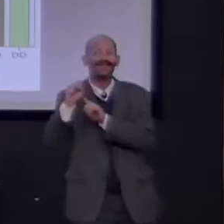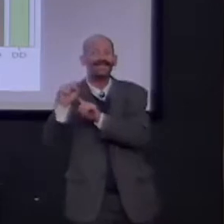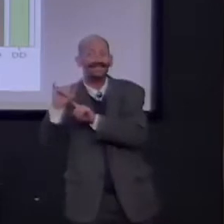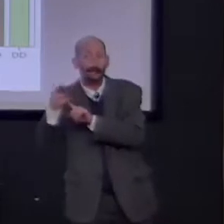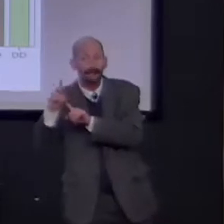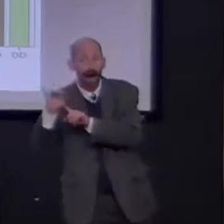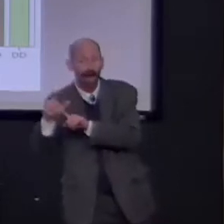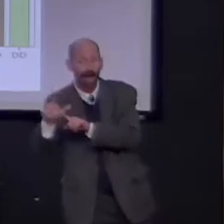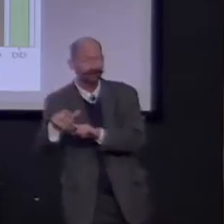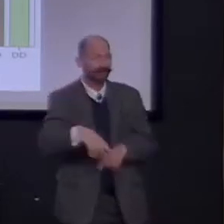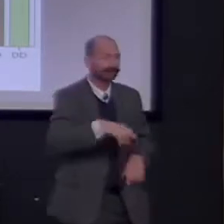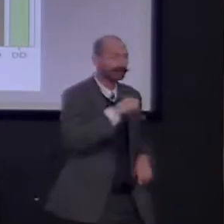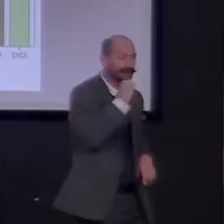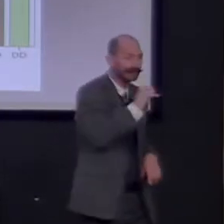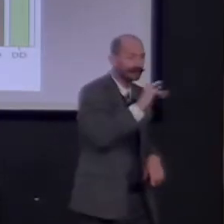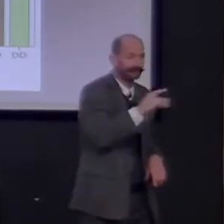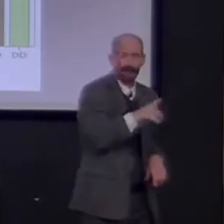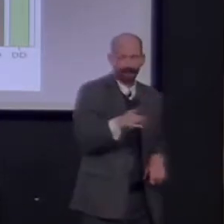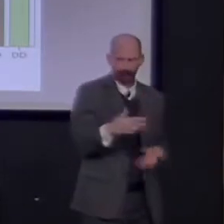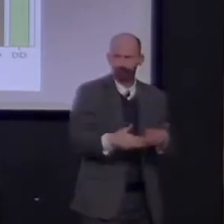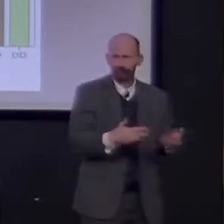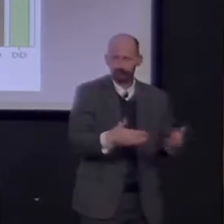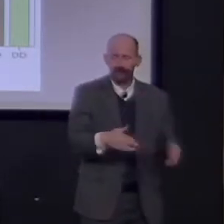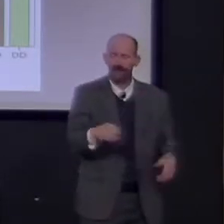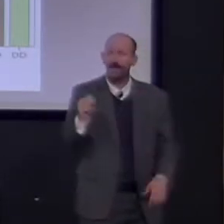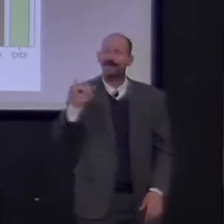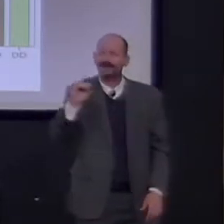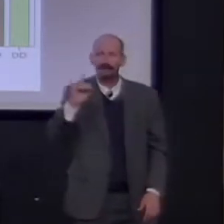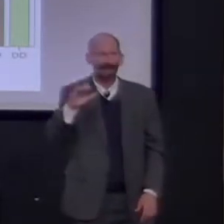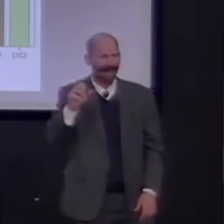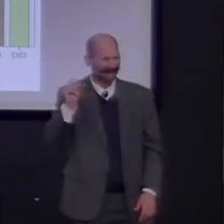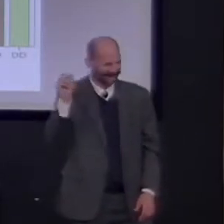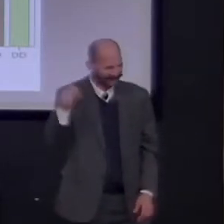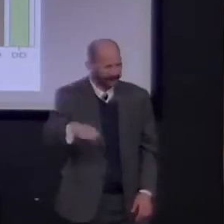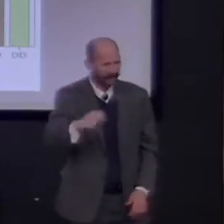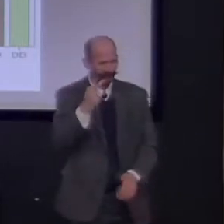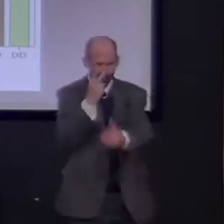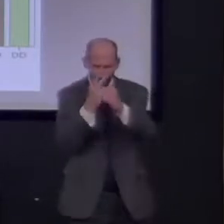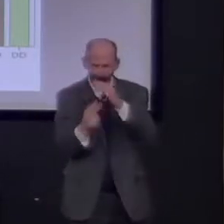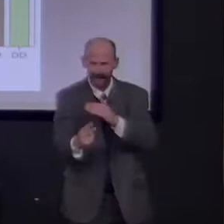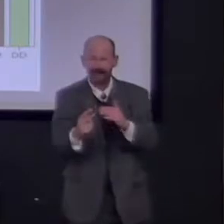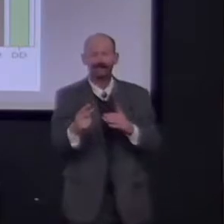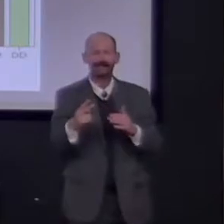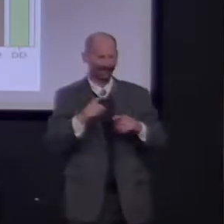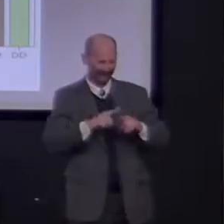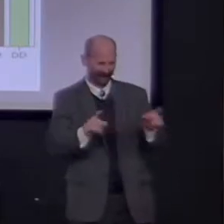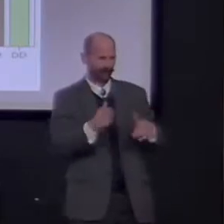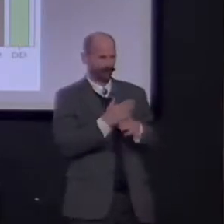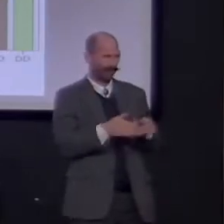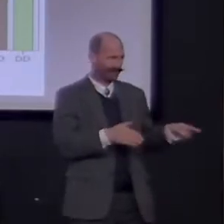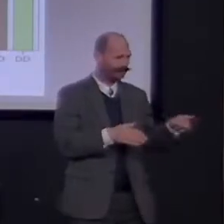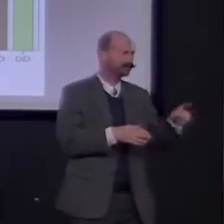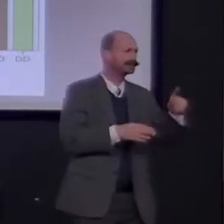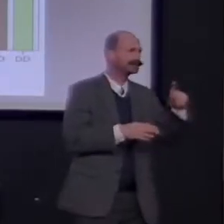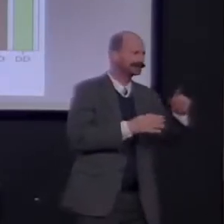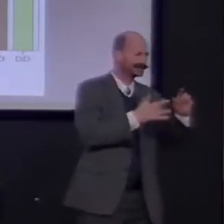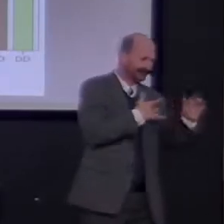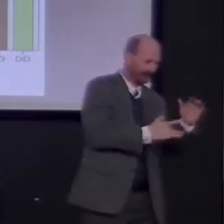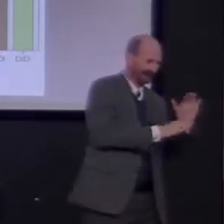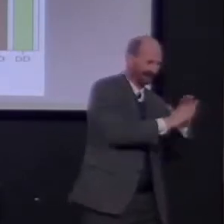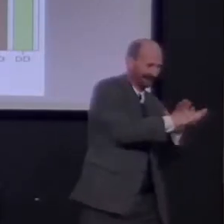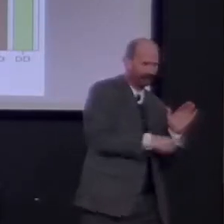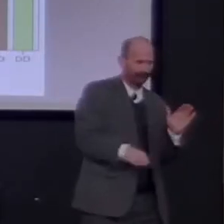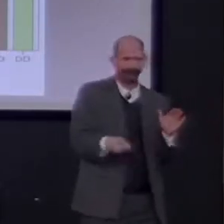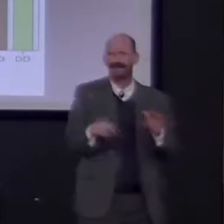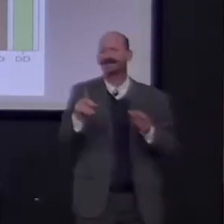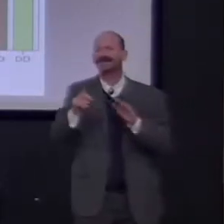really discriminates between children with and without developmental dyscalculia. When we looked at the results from the non-symbolic version of the test,